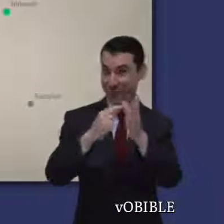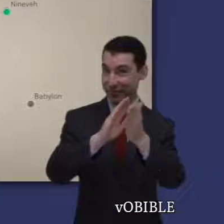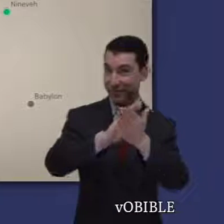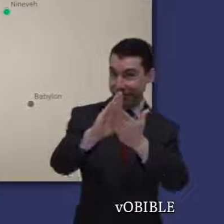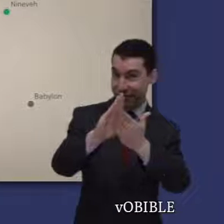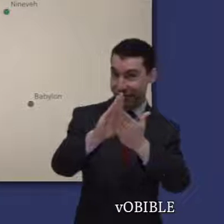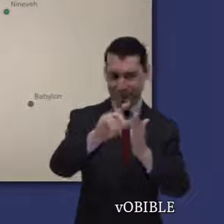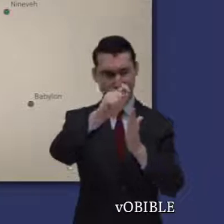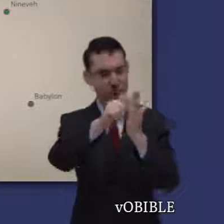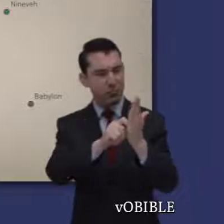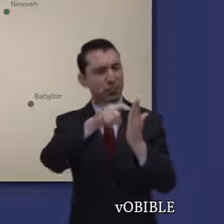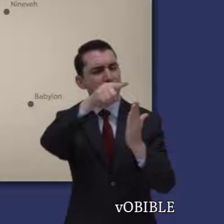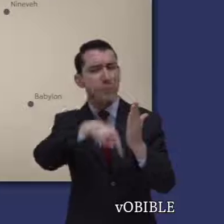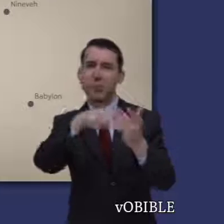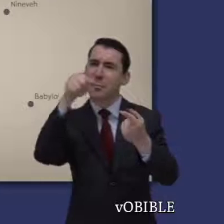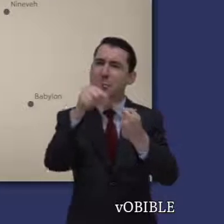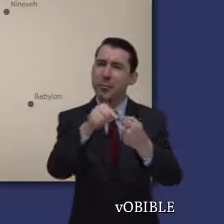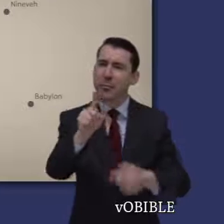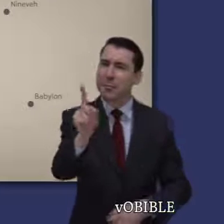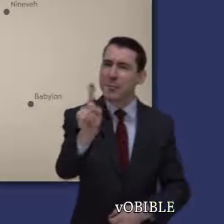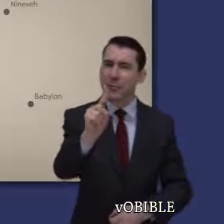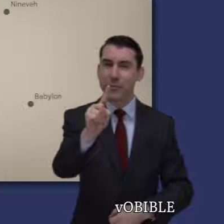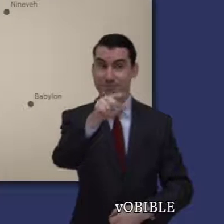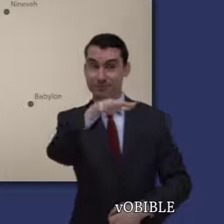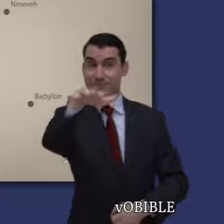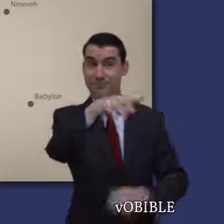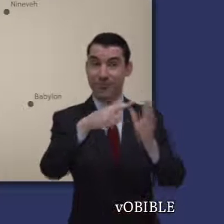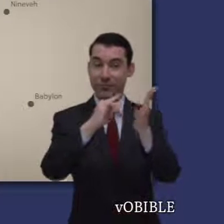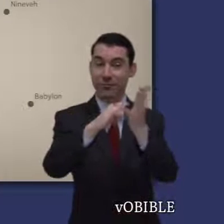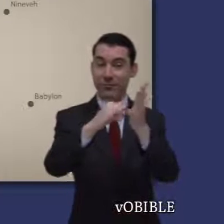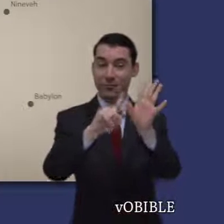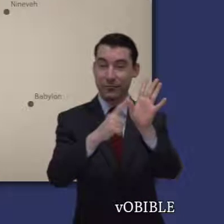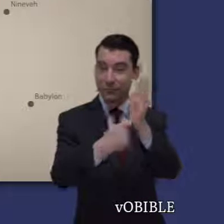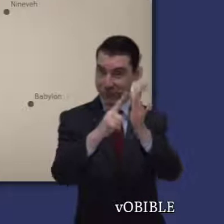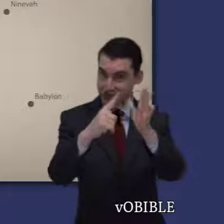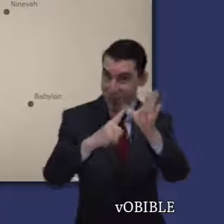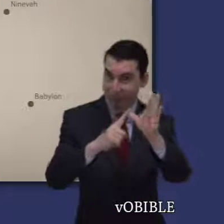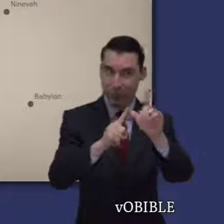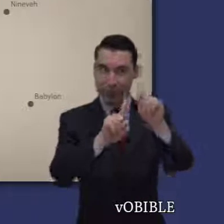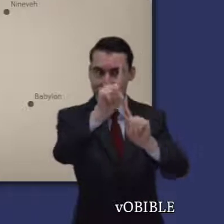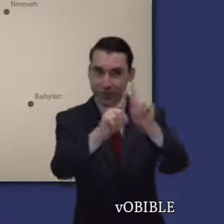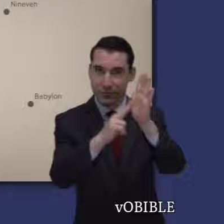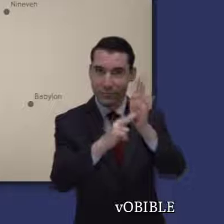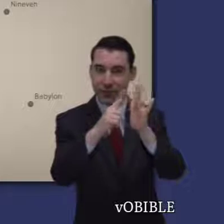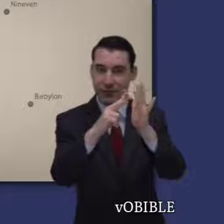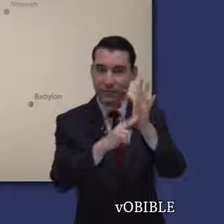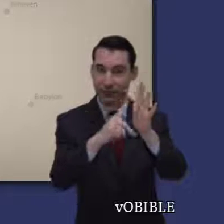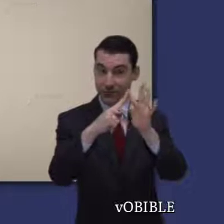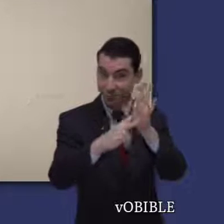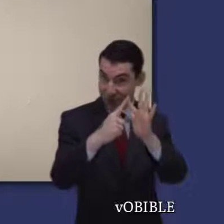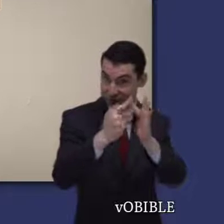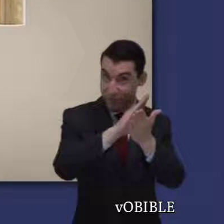Nahum's message focuses primarily on a single theme, the complete destruction of the Assyrian city of Nineveh.